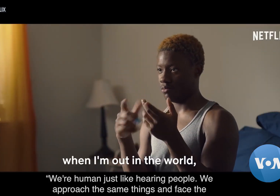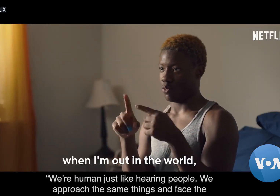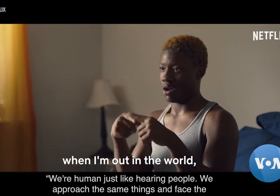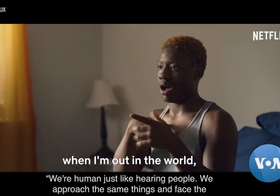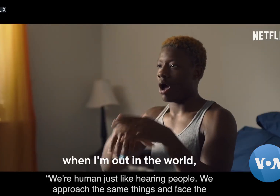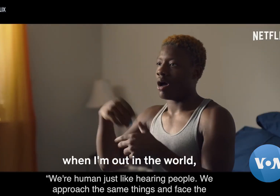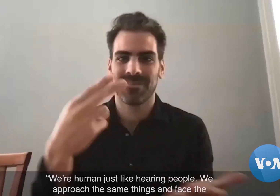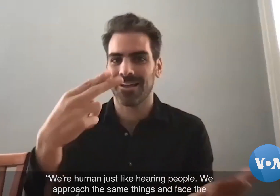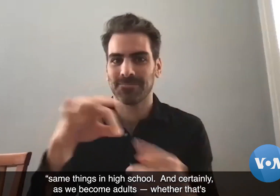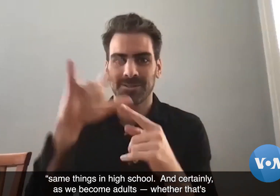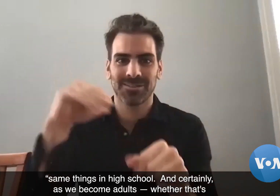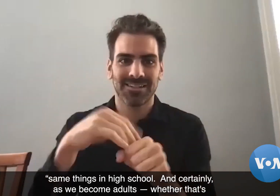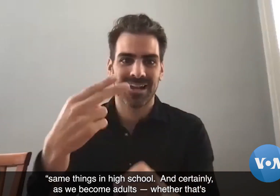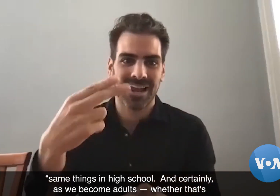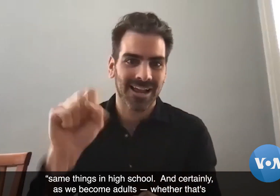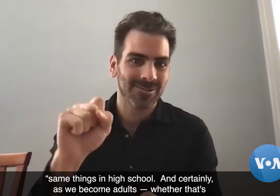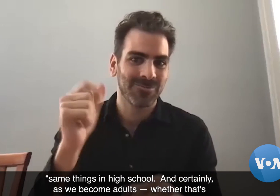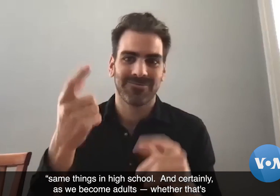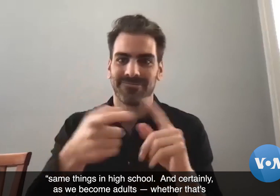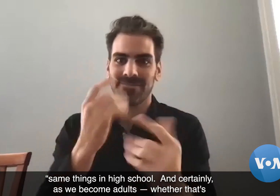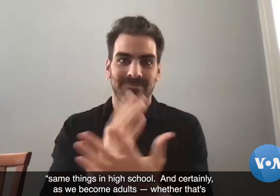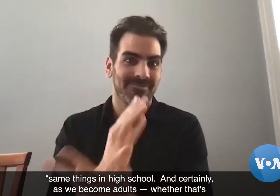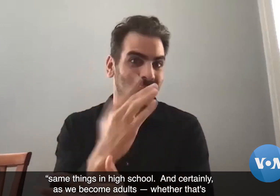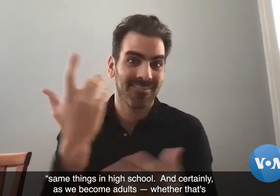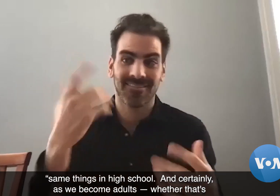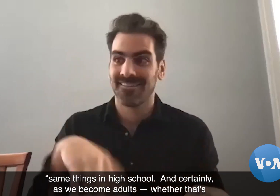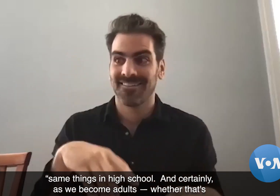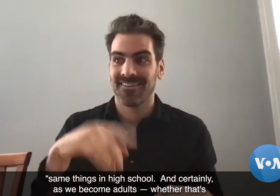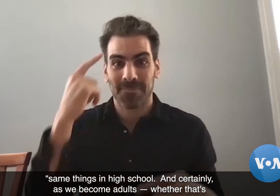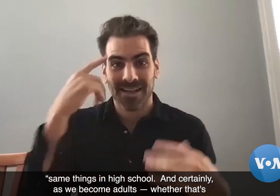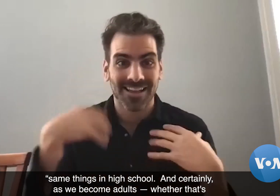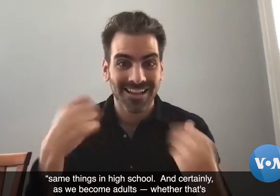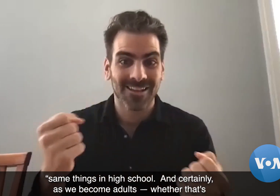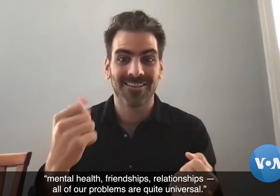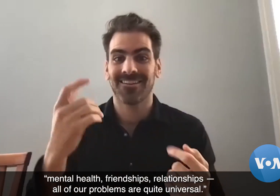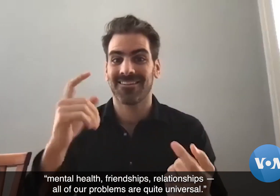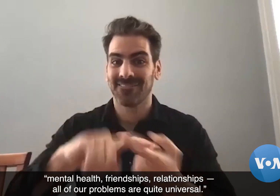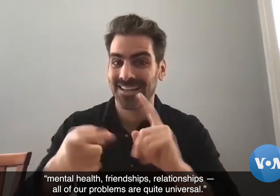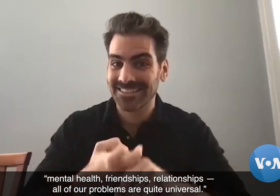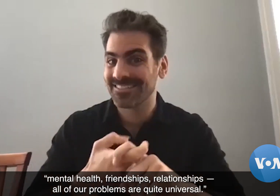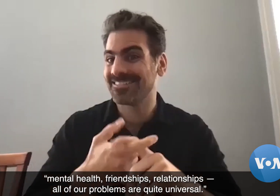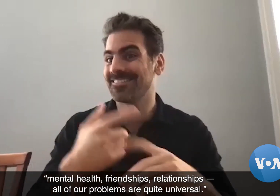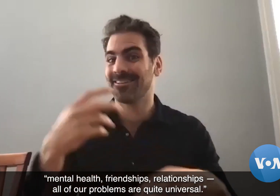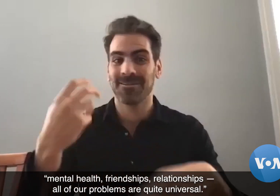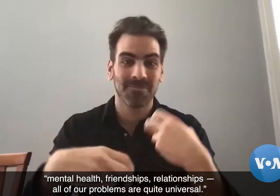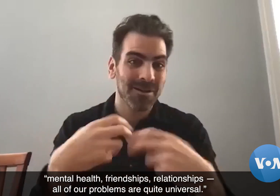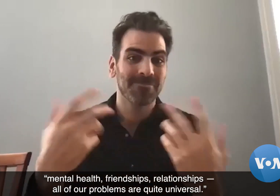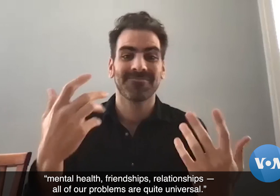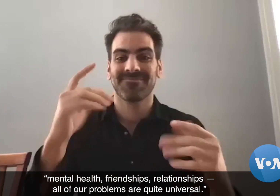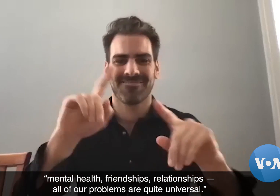and, face the same things in high school. And, certainly as we become adults, whether that's, mental health, friendships, relationships, all